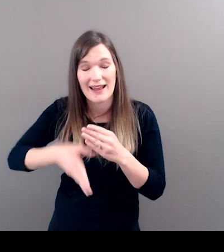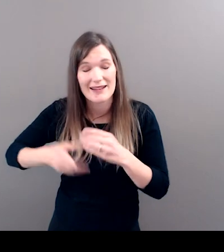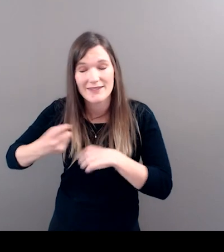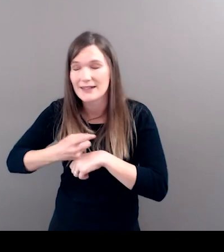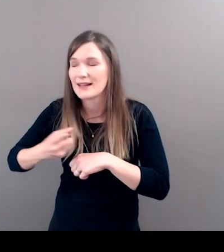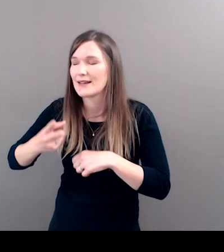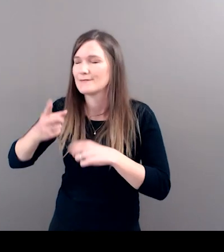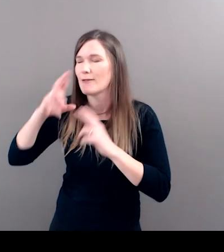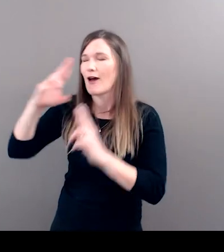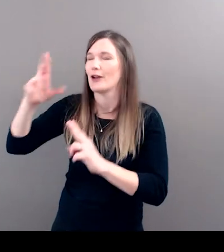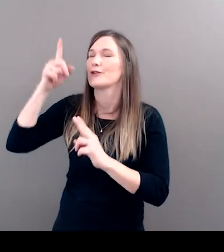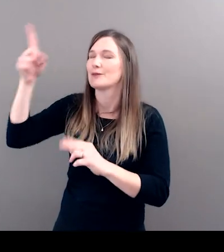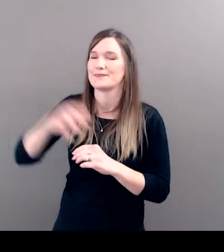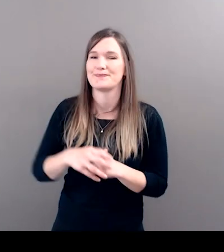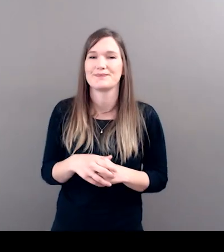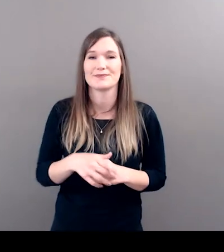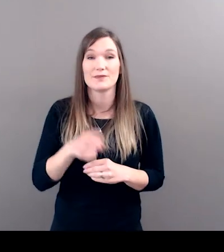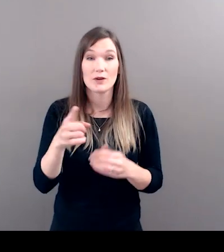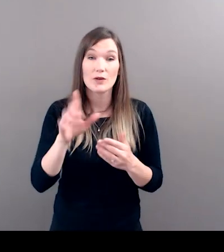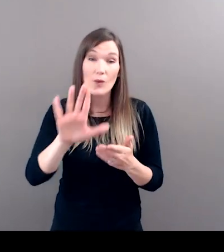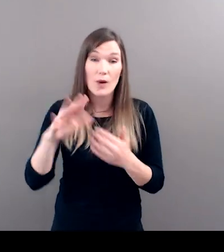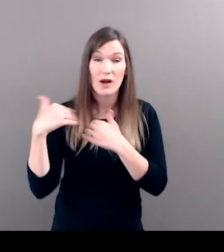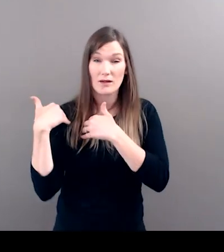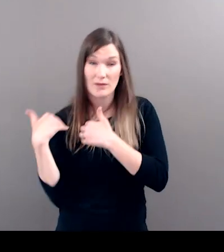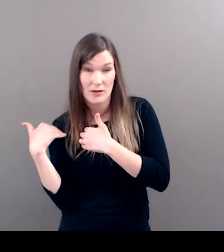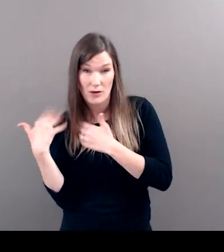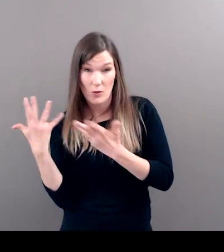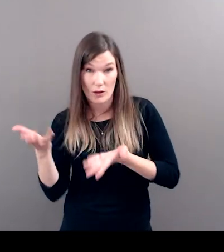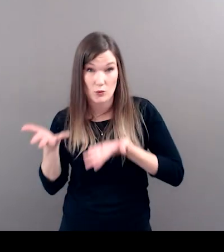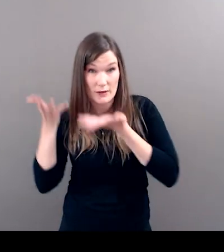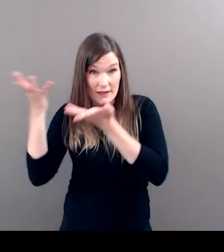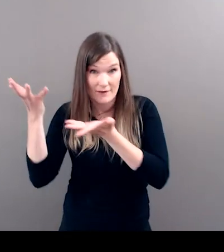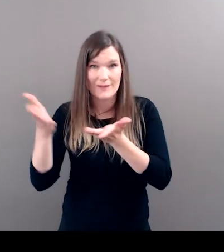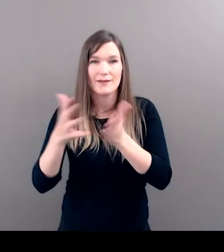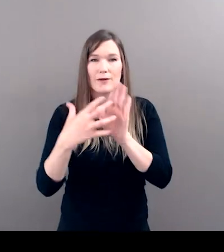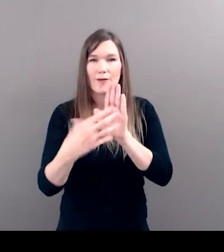God, pray this prayer with me right now. Pray, dear God,